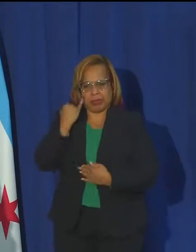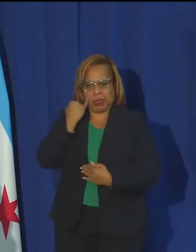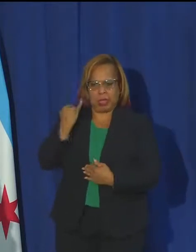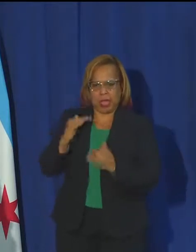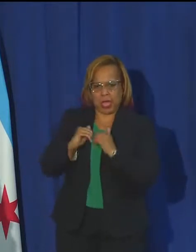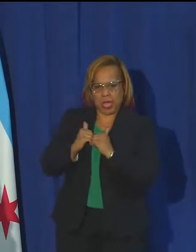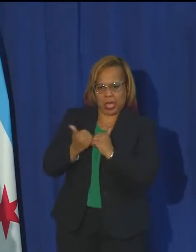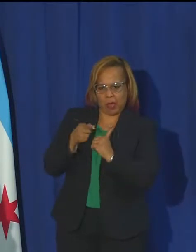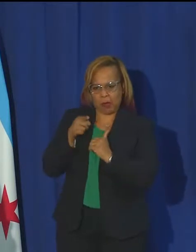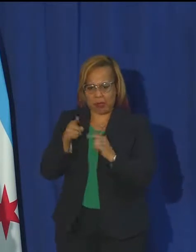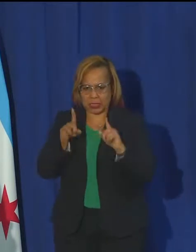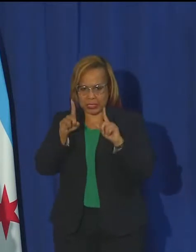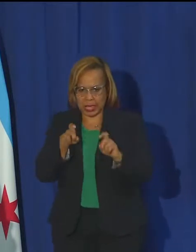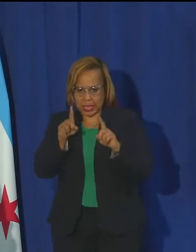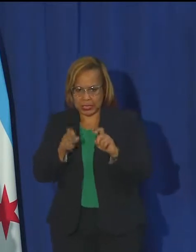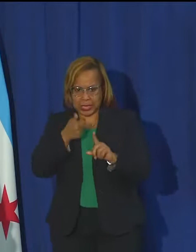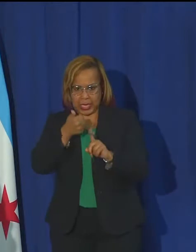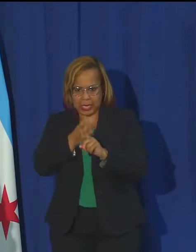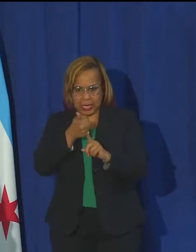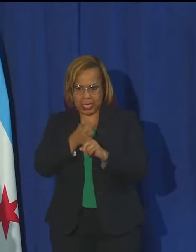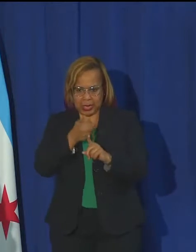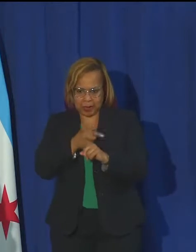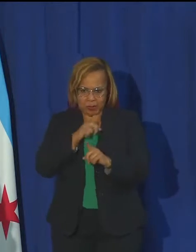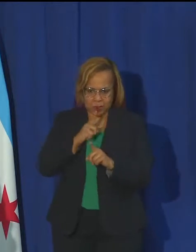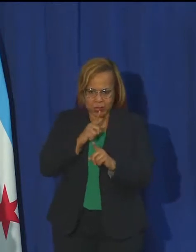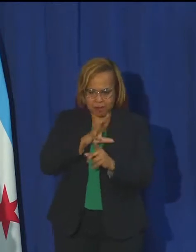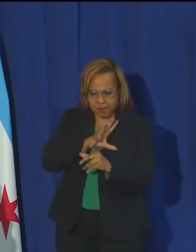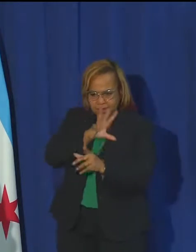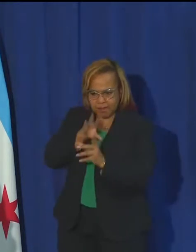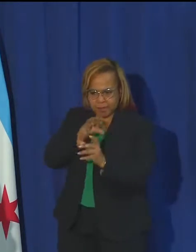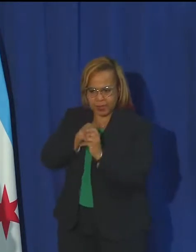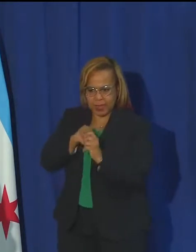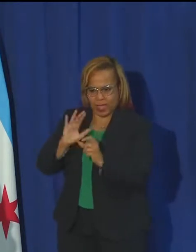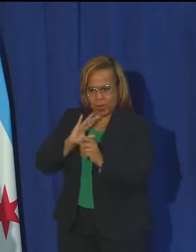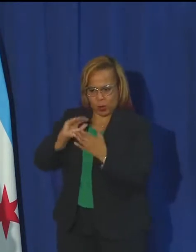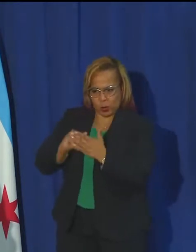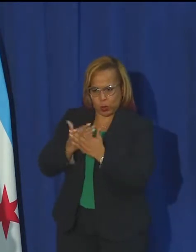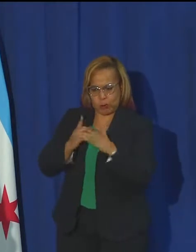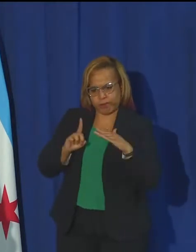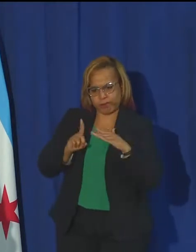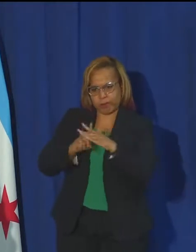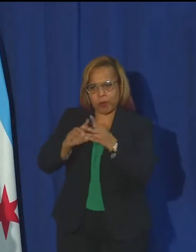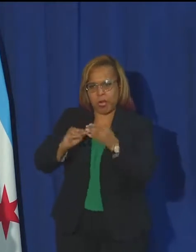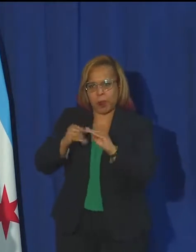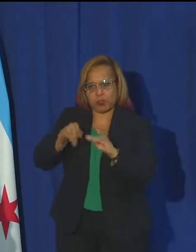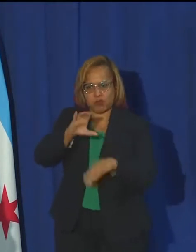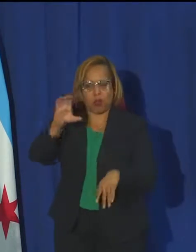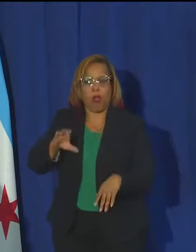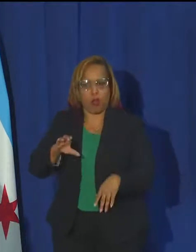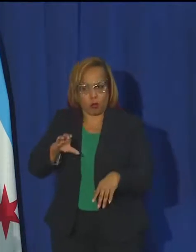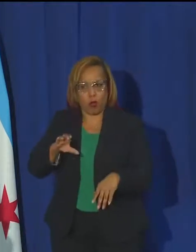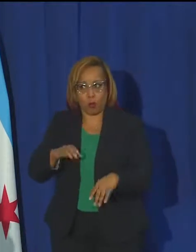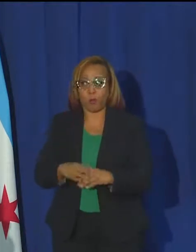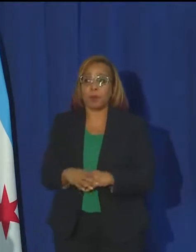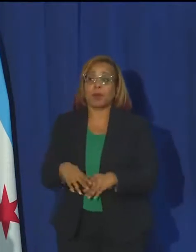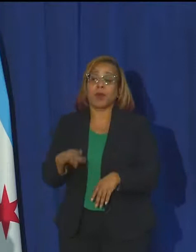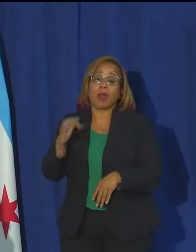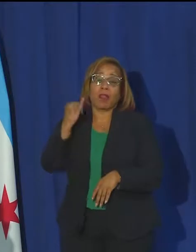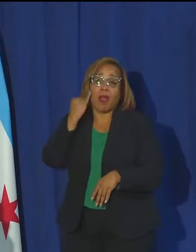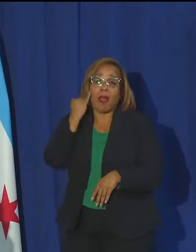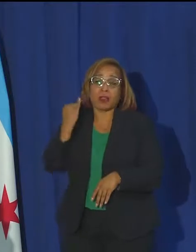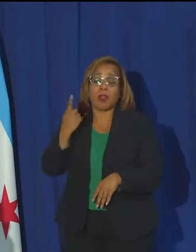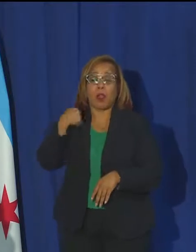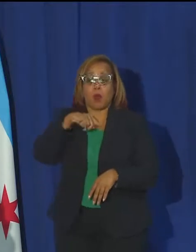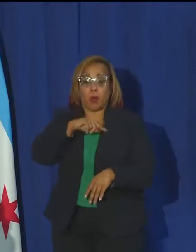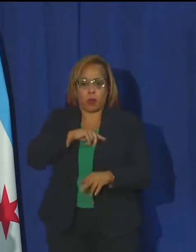how well testing is fitting in to our new case numbers here in Chicago. The idea is